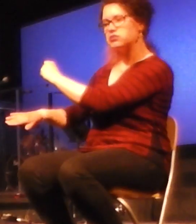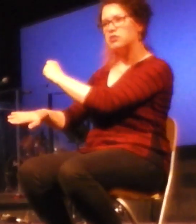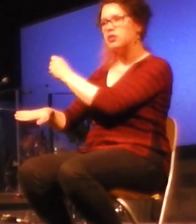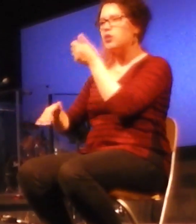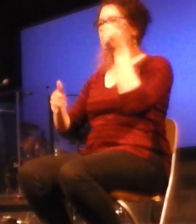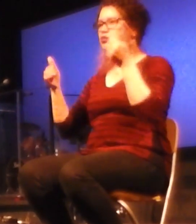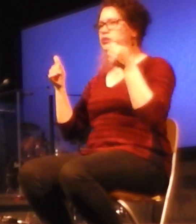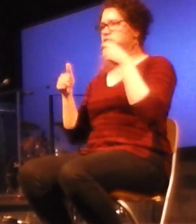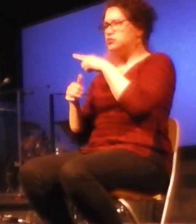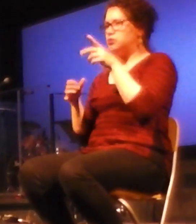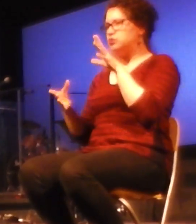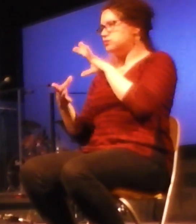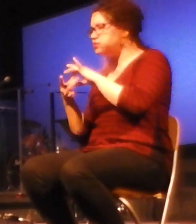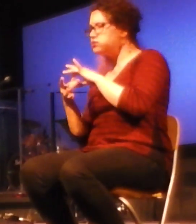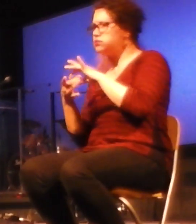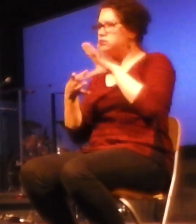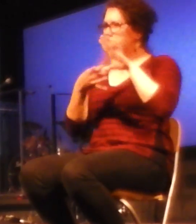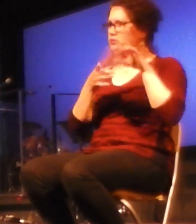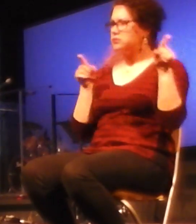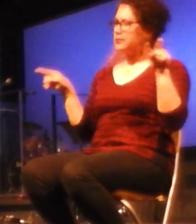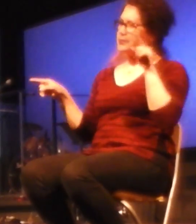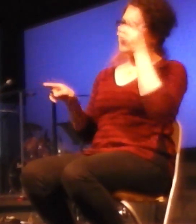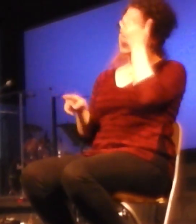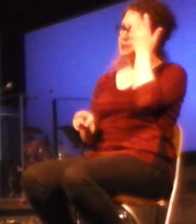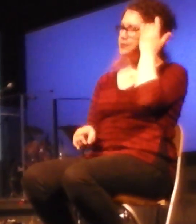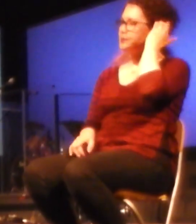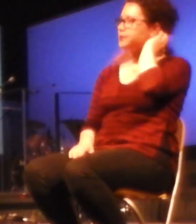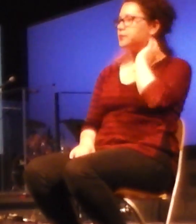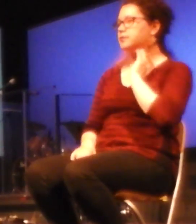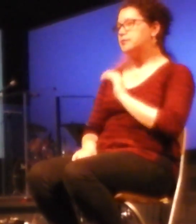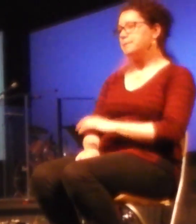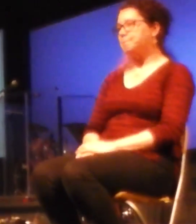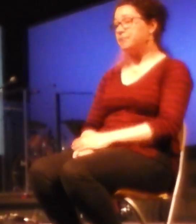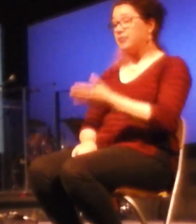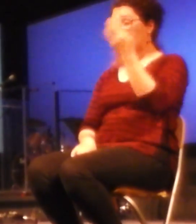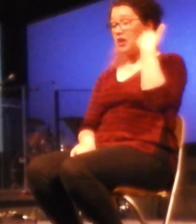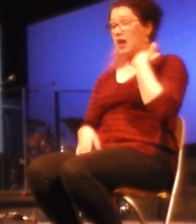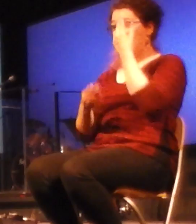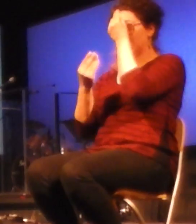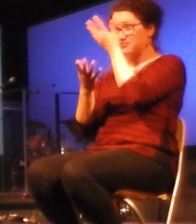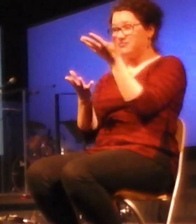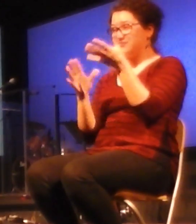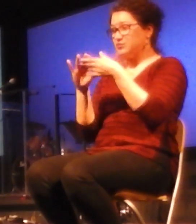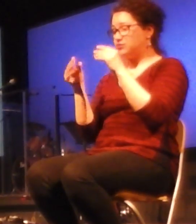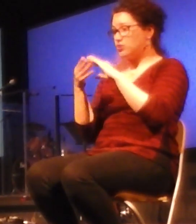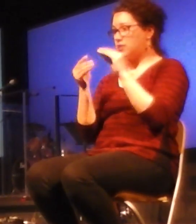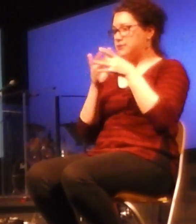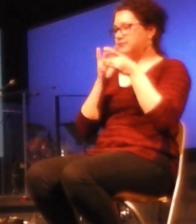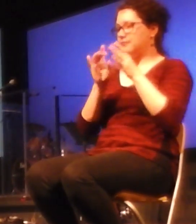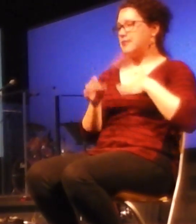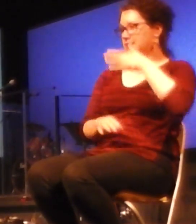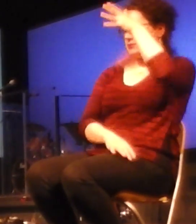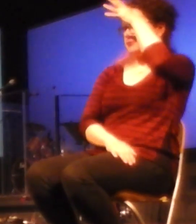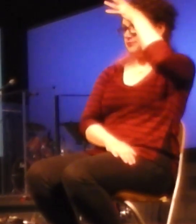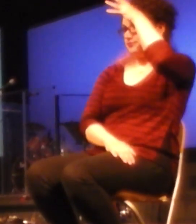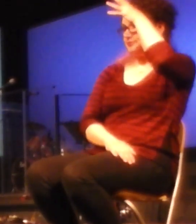of exile? I've shared stories about my dad before, and